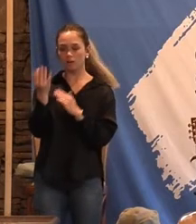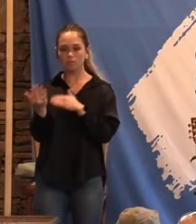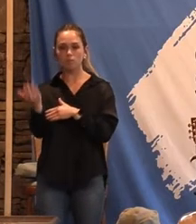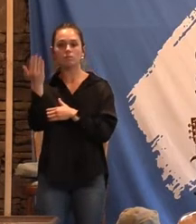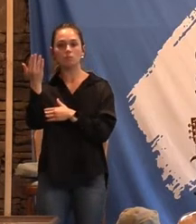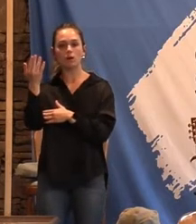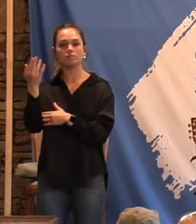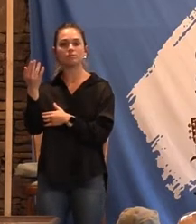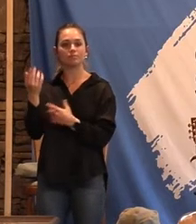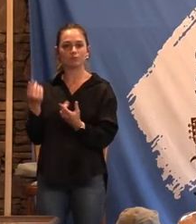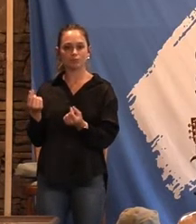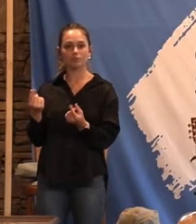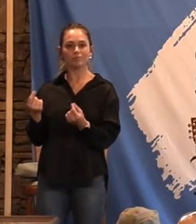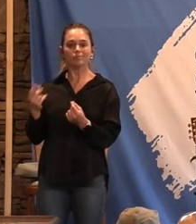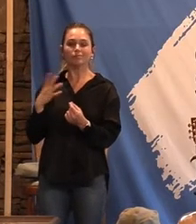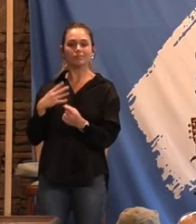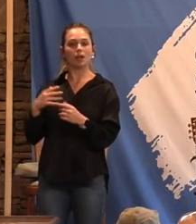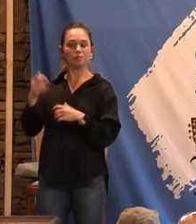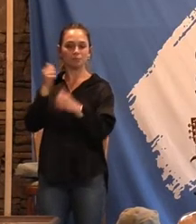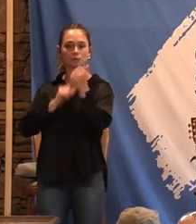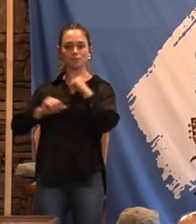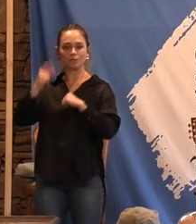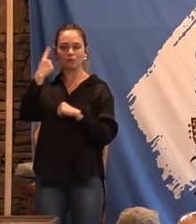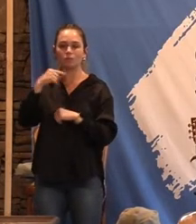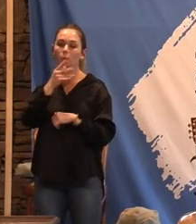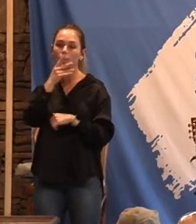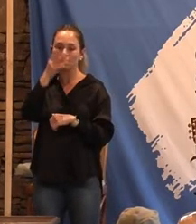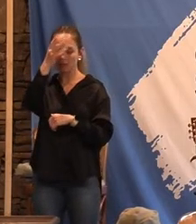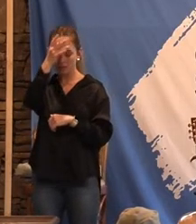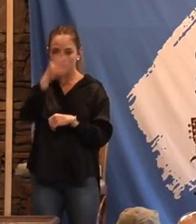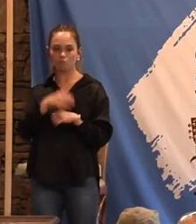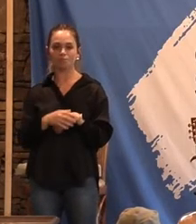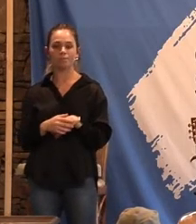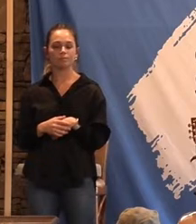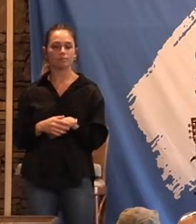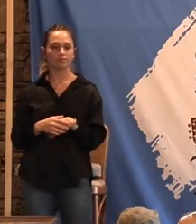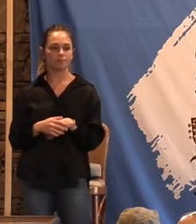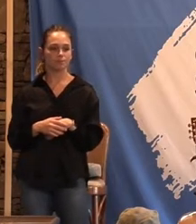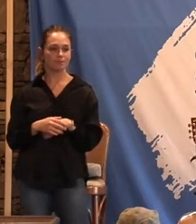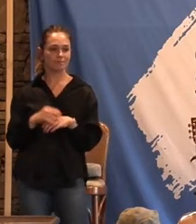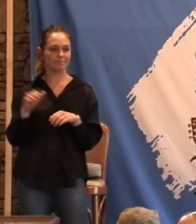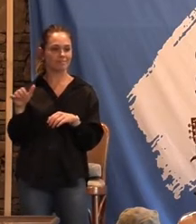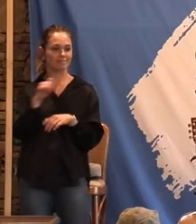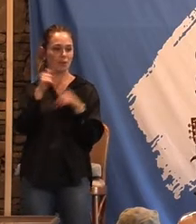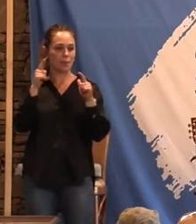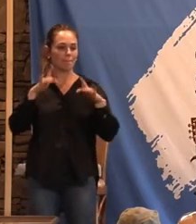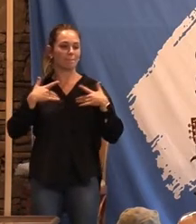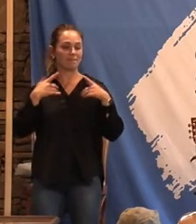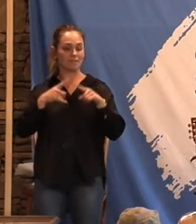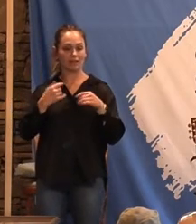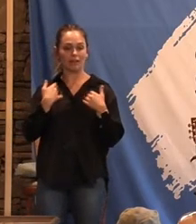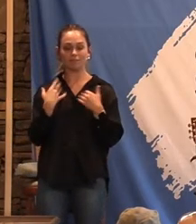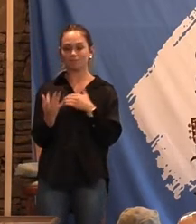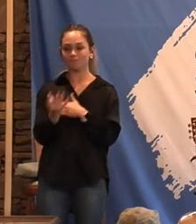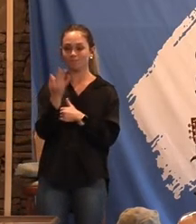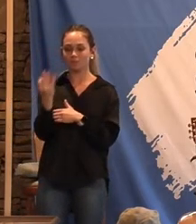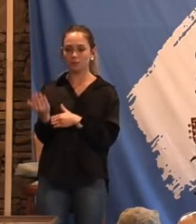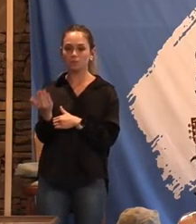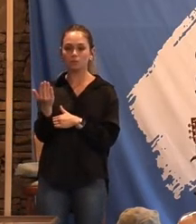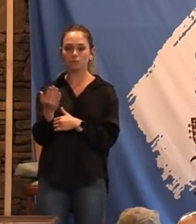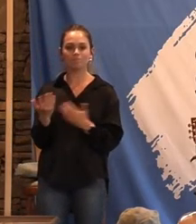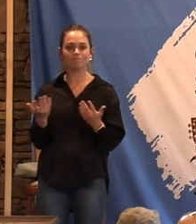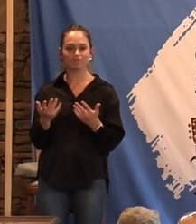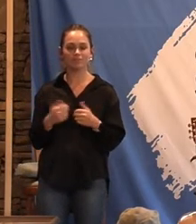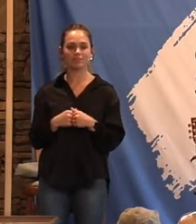morning, the kids would put on a concert for the parents. And the other big event we had planned for Friday morning was